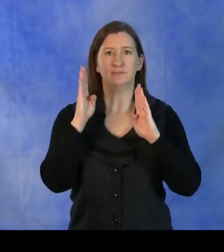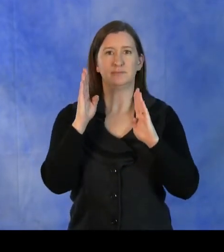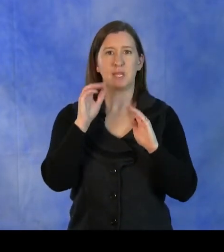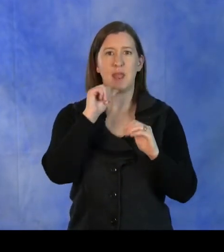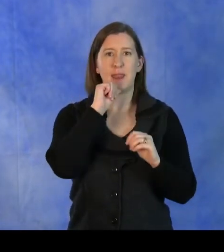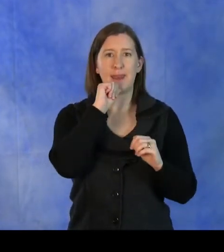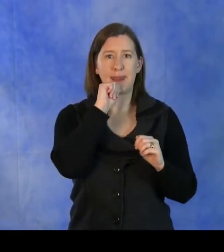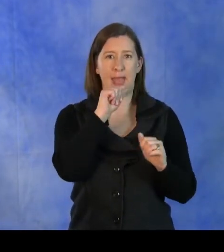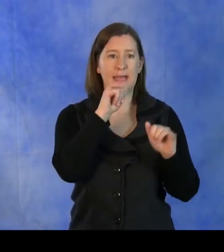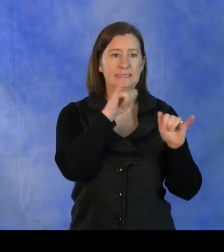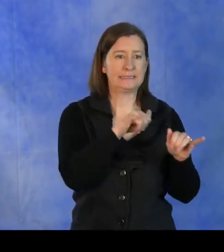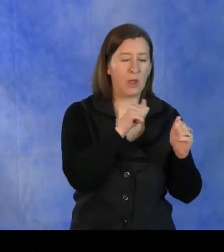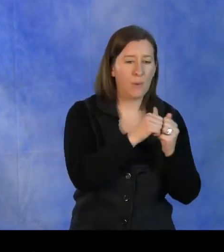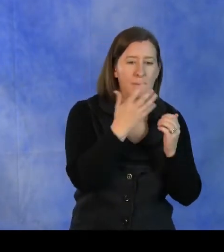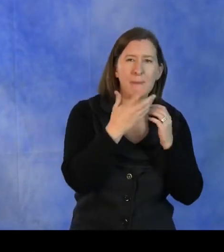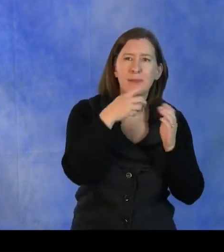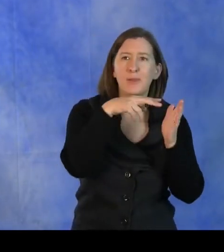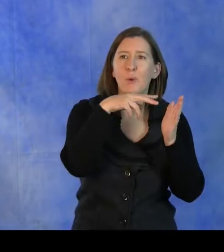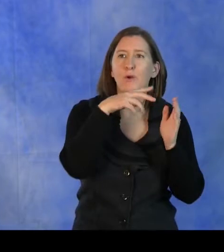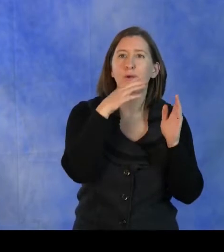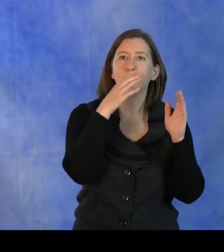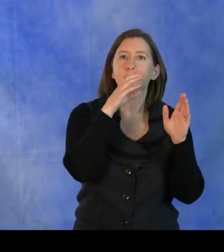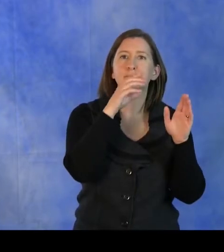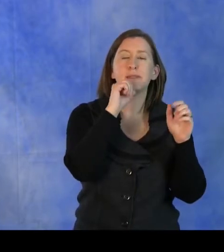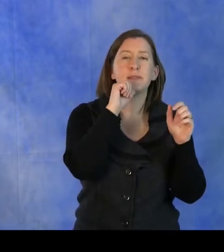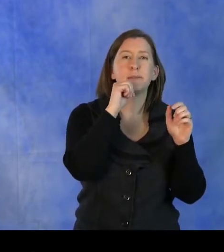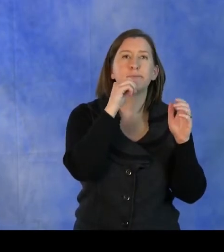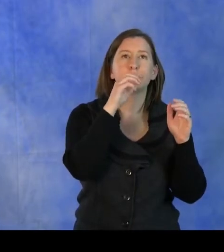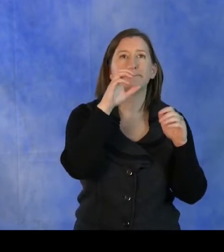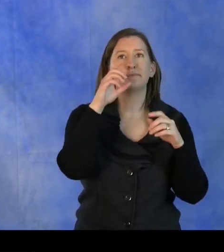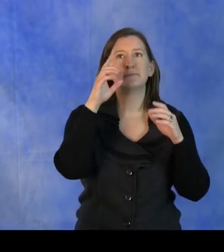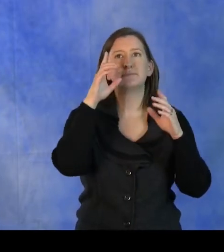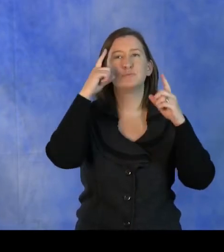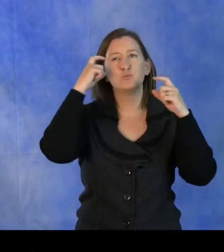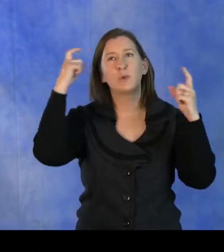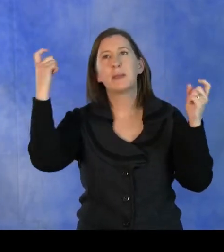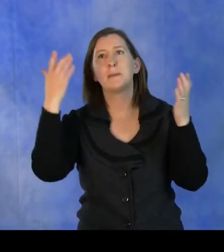pay attention and not,